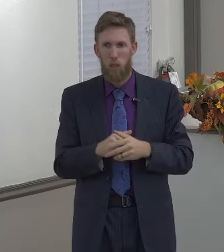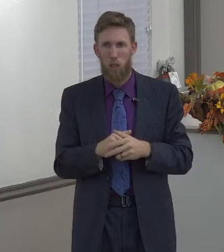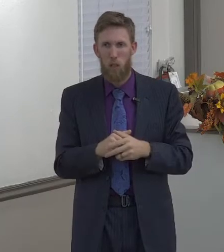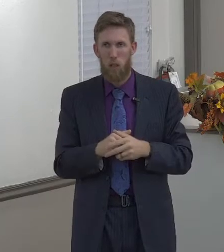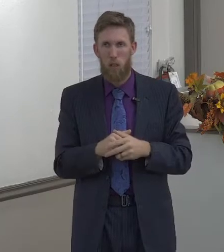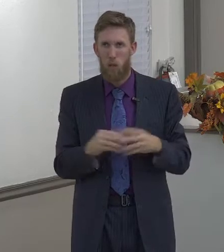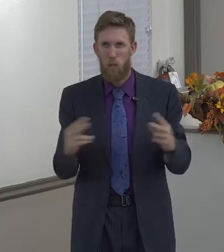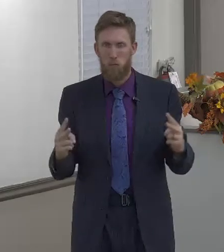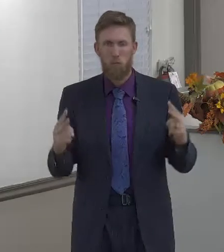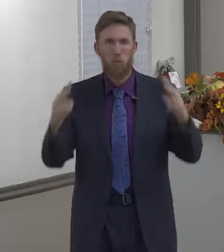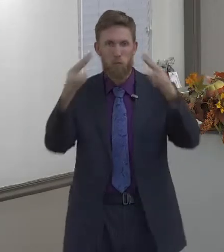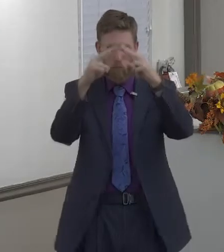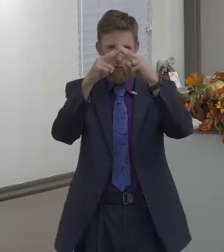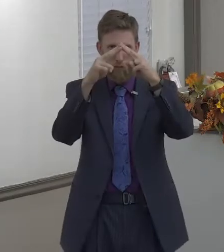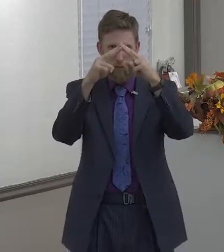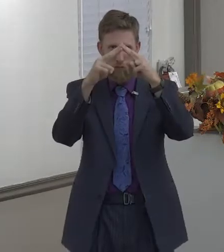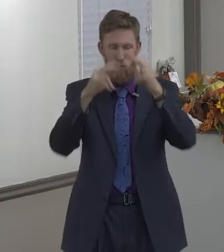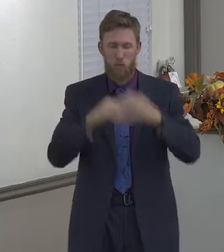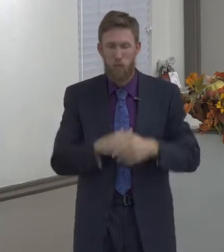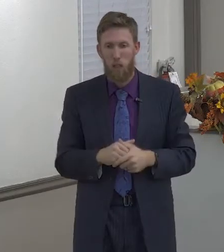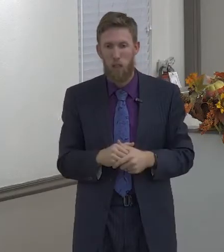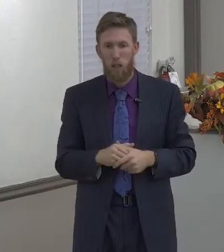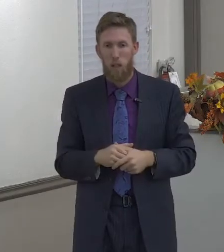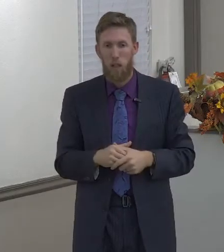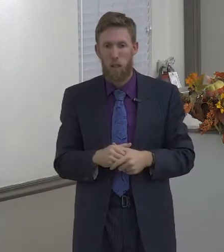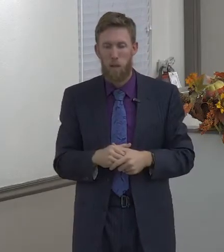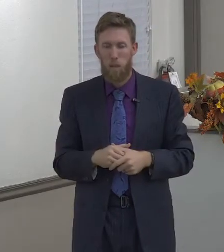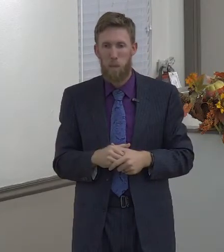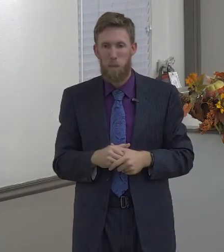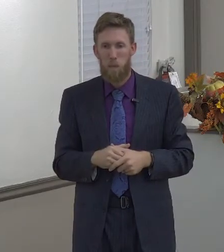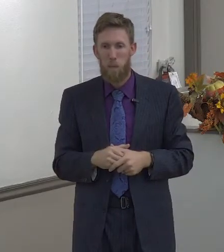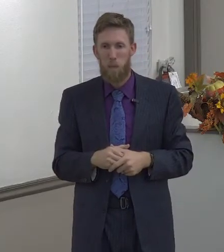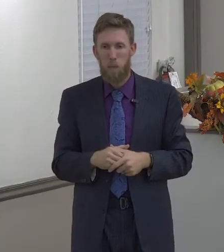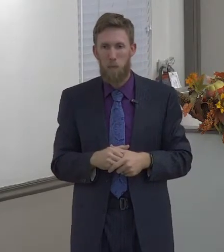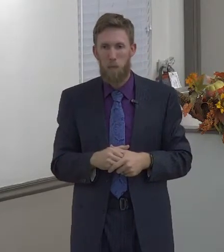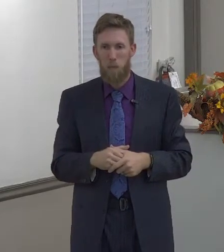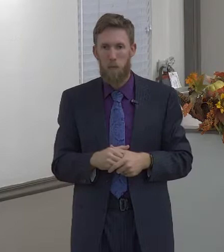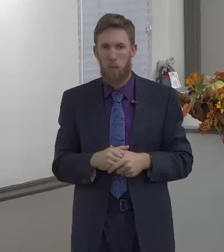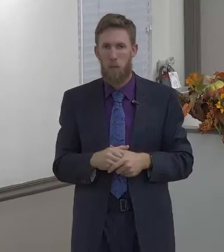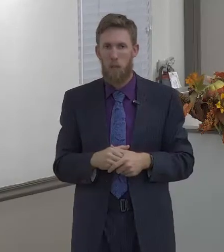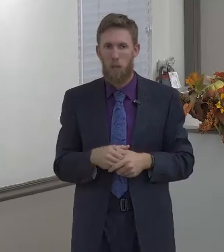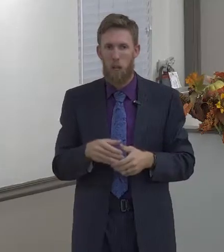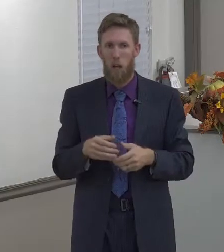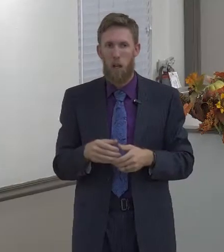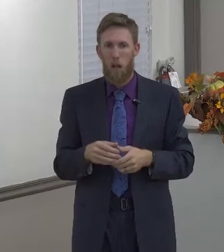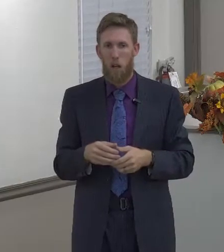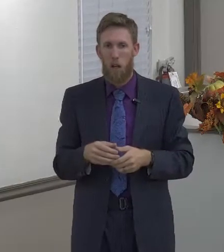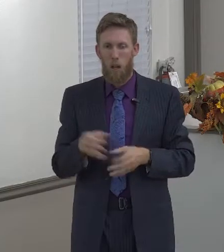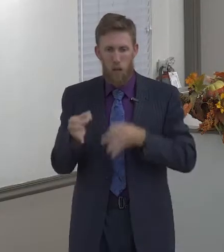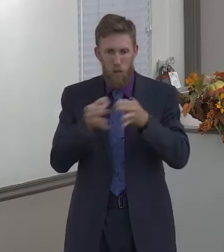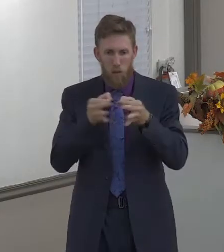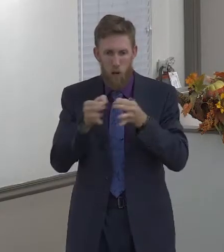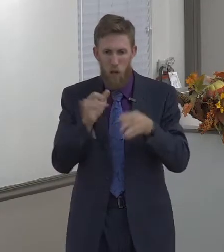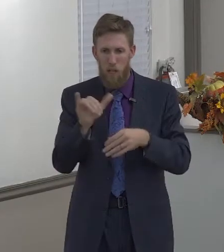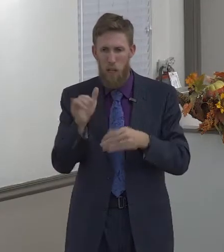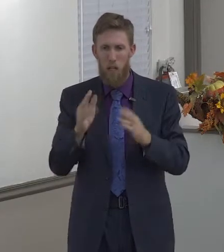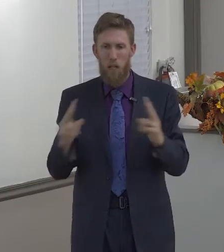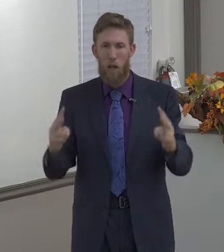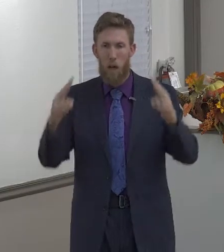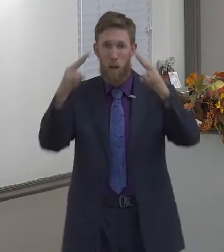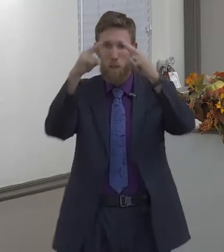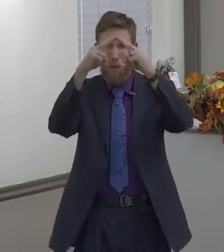If we were to attempt to erect this building out there with just nails, we wouldn't have much to show for it,